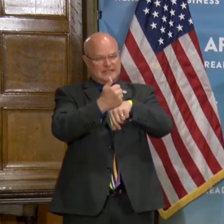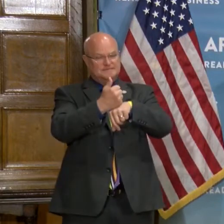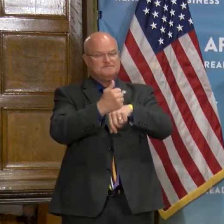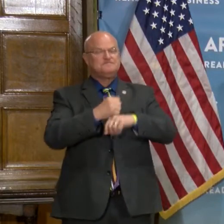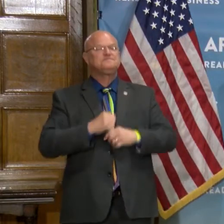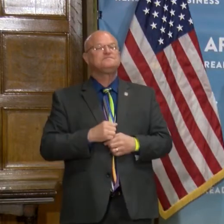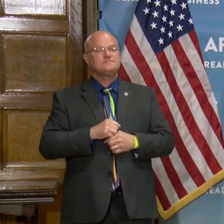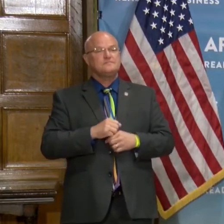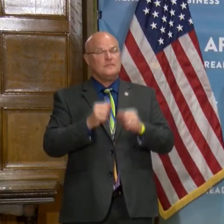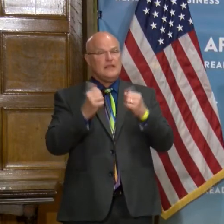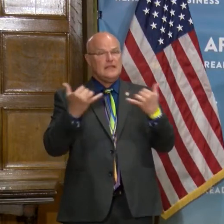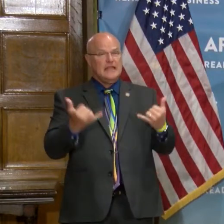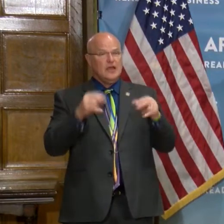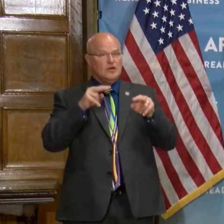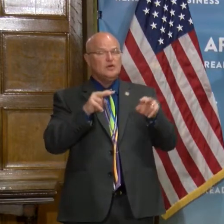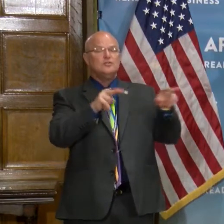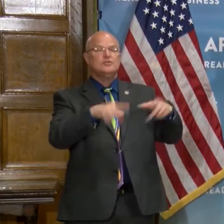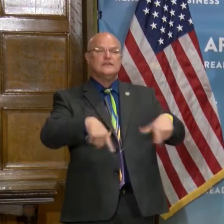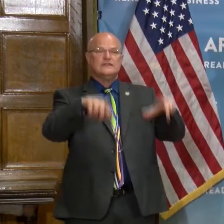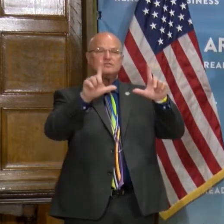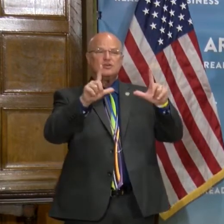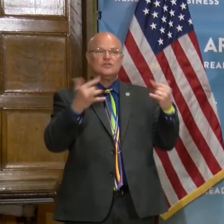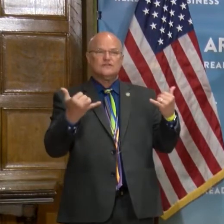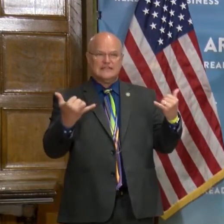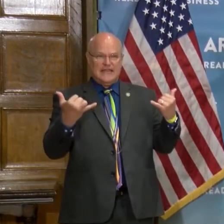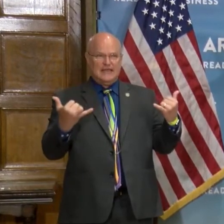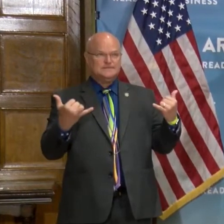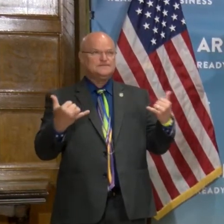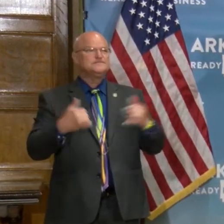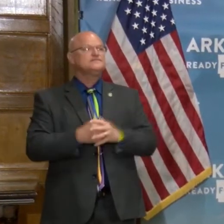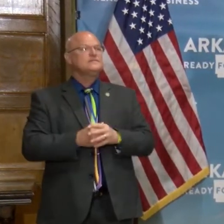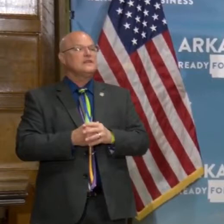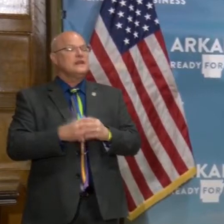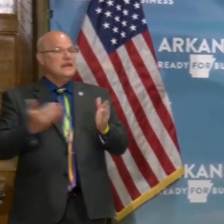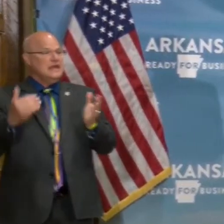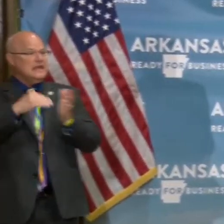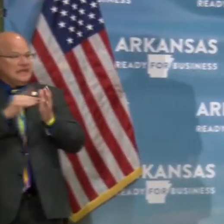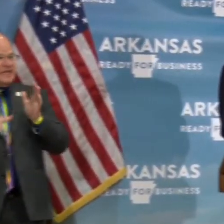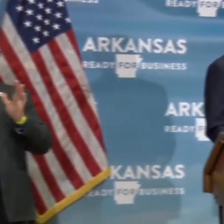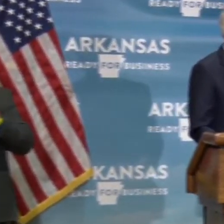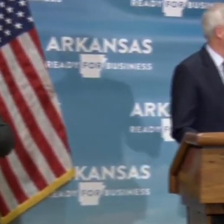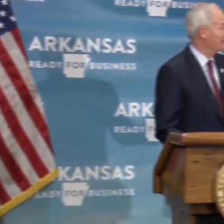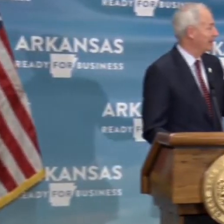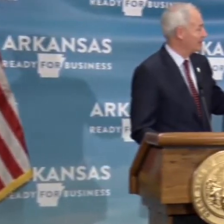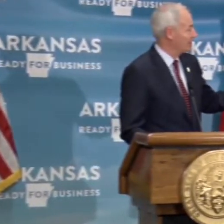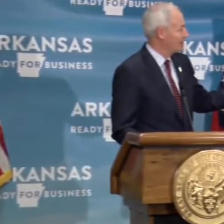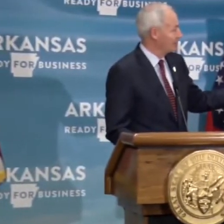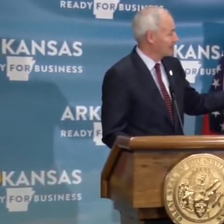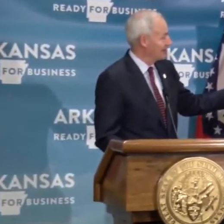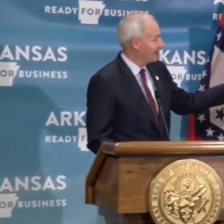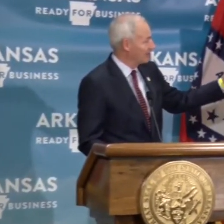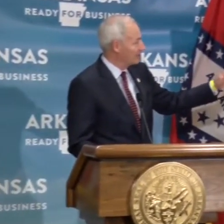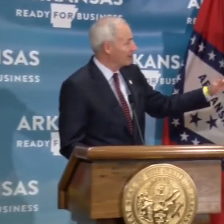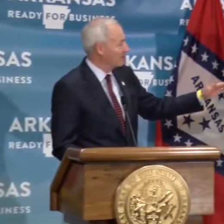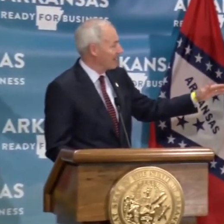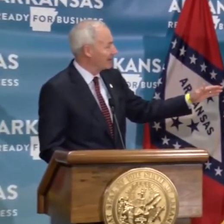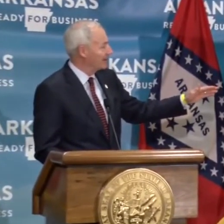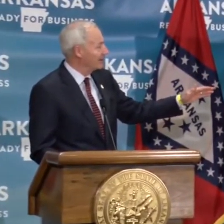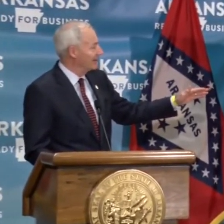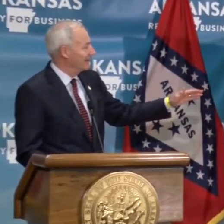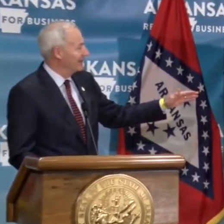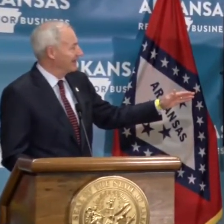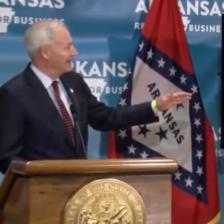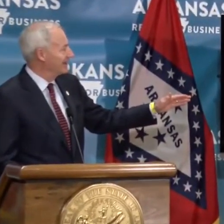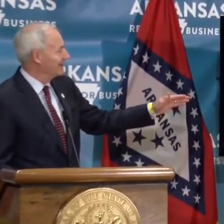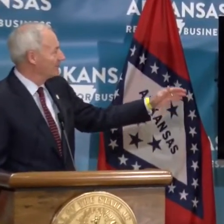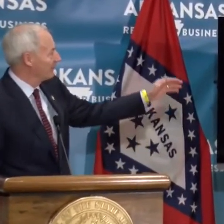set. With that, let's look at the charts for today. And again, this is the one that shows our trend